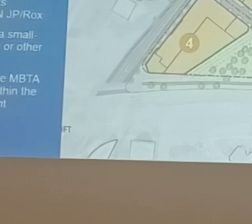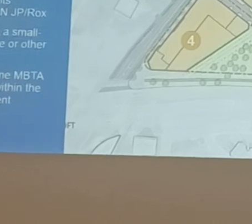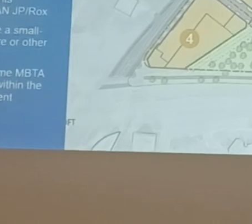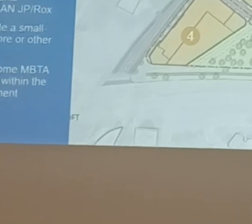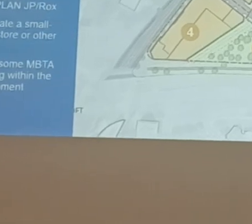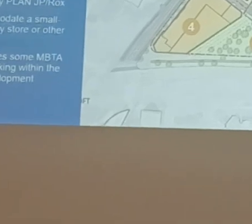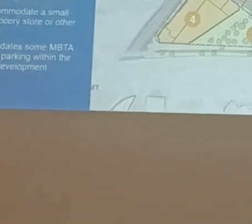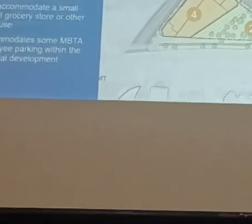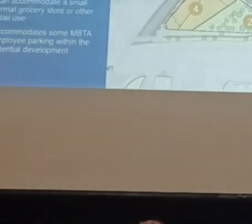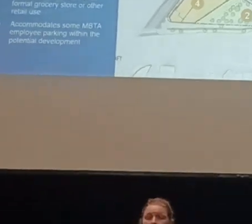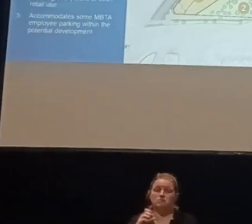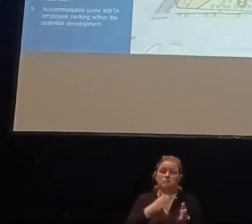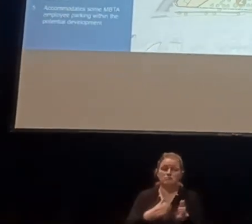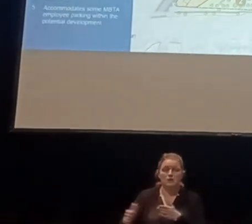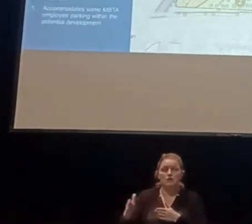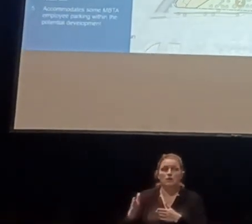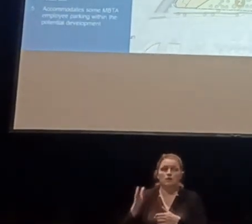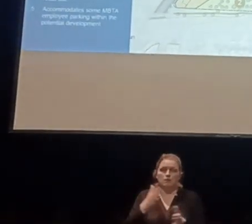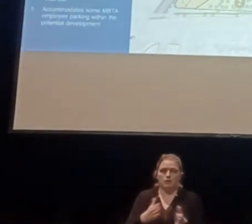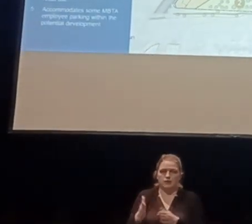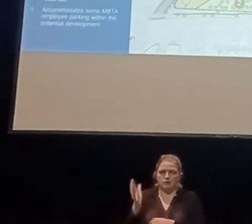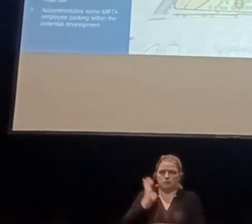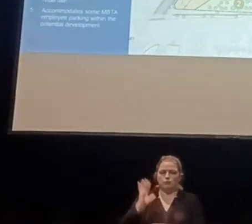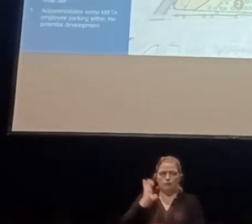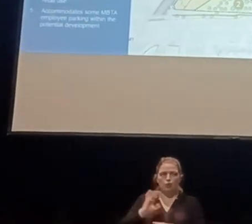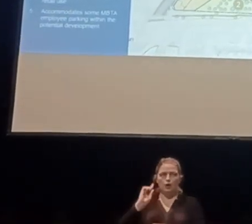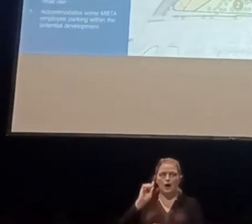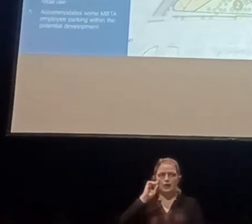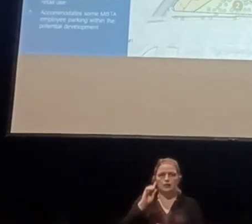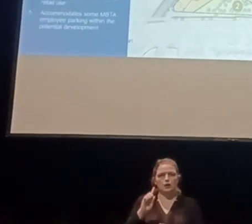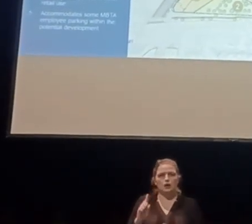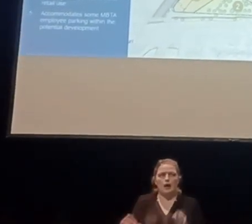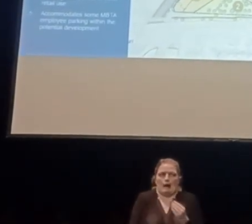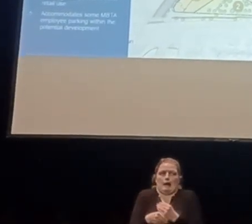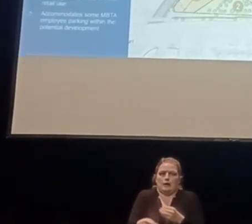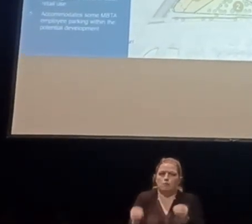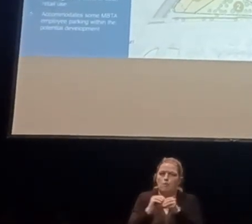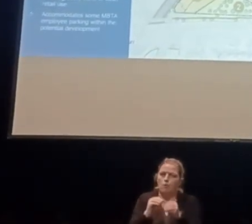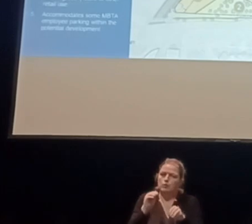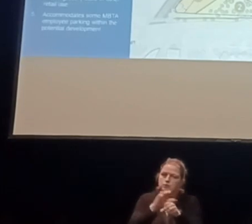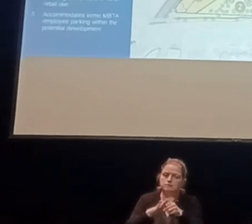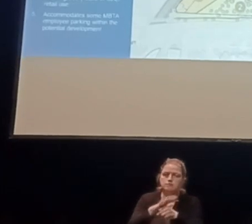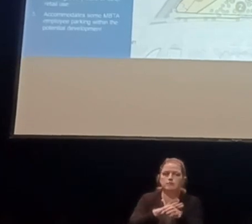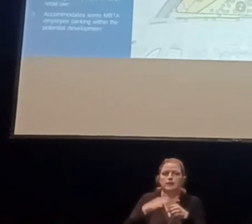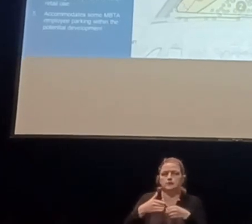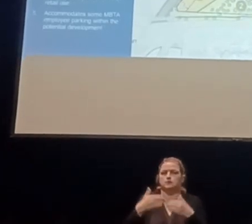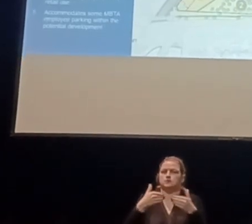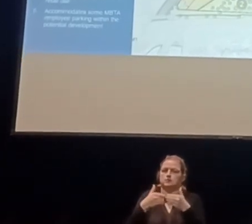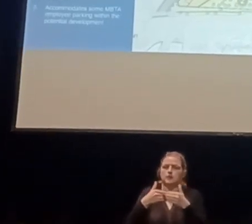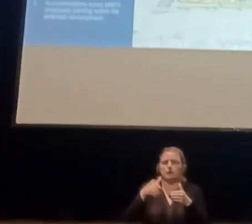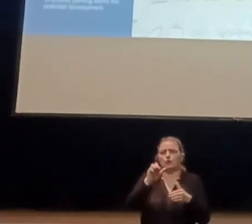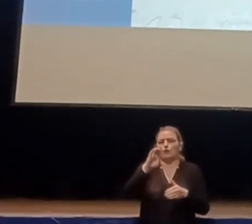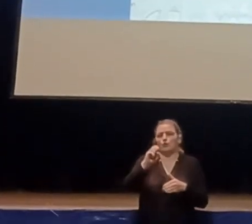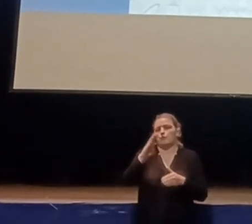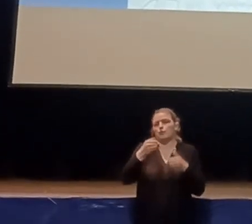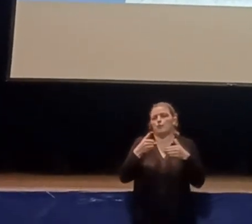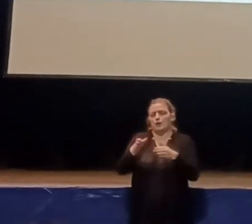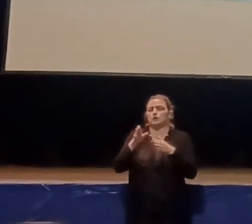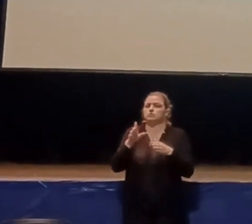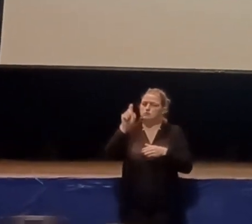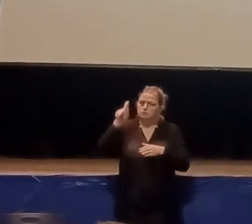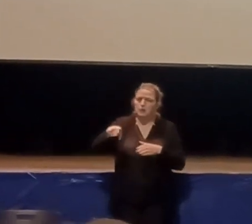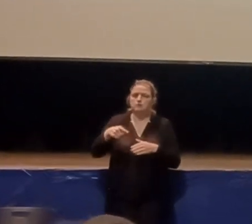and some of the planning effort that's happened in the past, additional open space on the Arbor Way is something that we've heard loud and clear before, and this could be a really